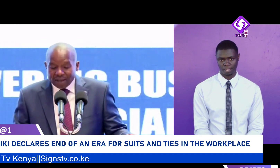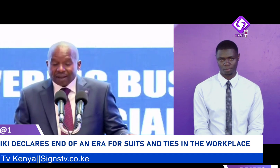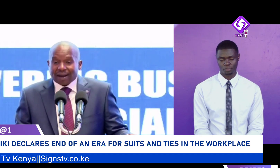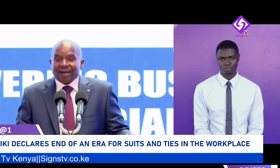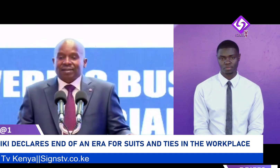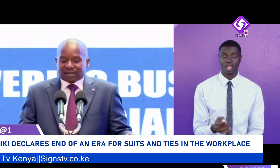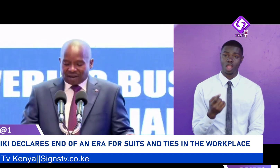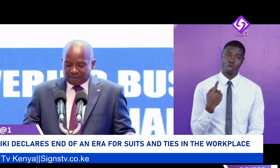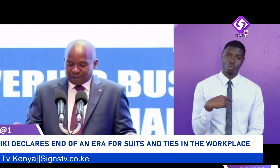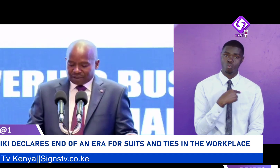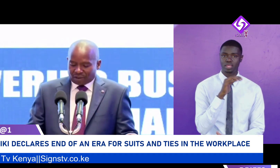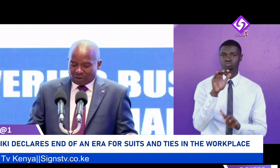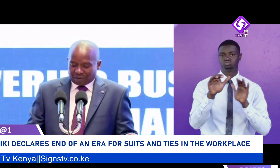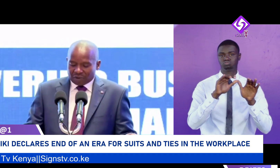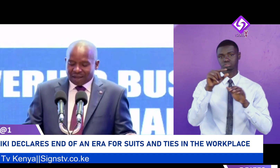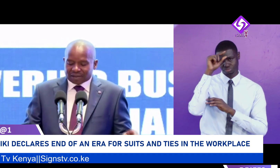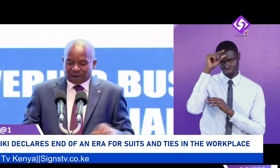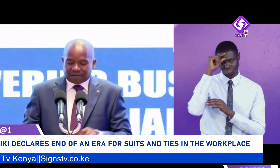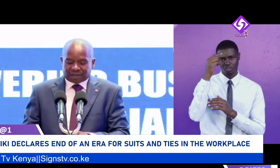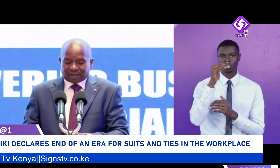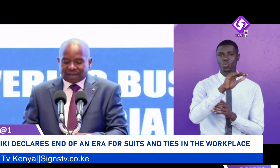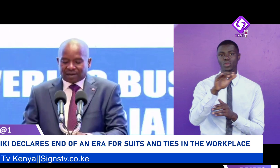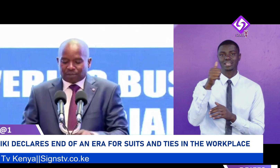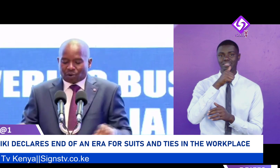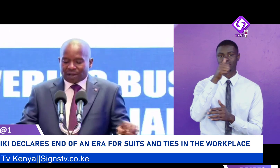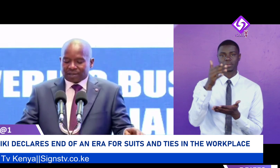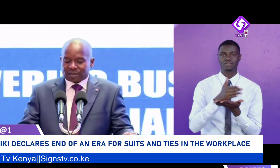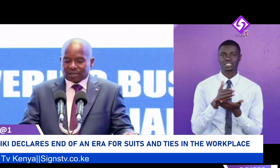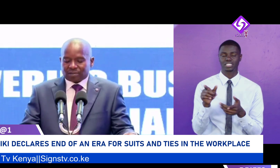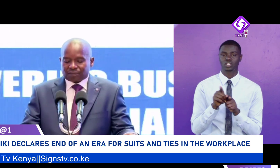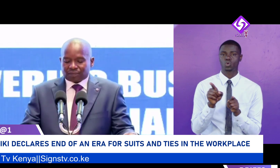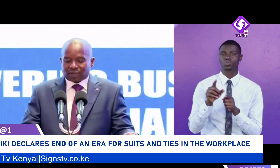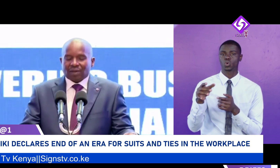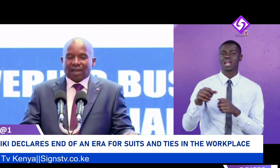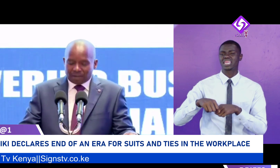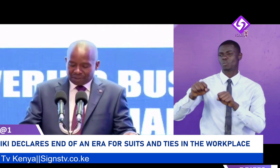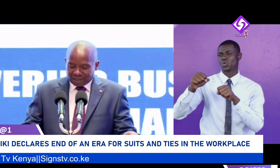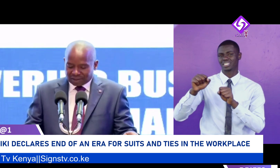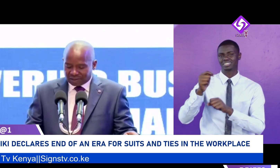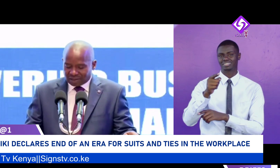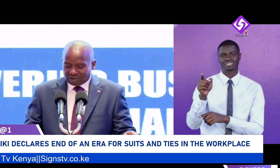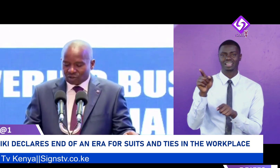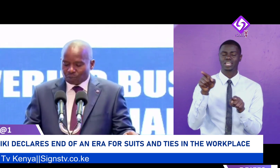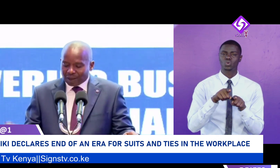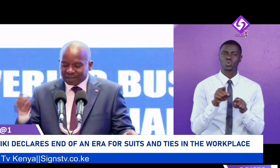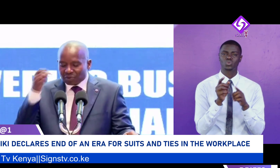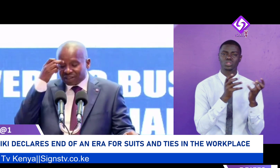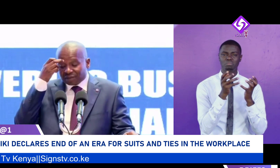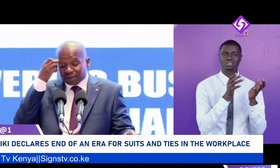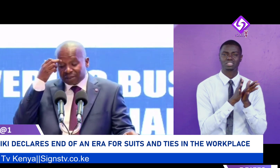We ask government, or rather we ask the private sector and employers and businesses generally to partner with government